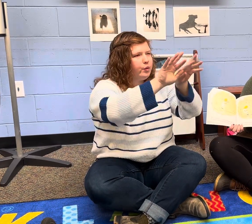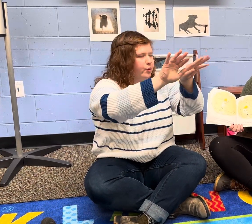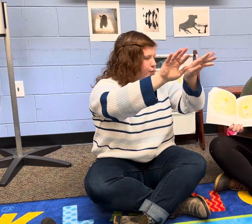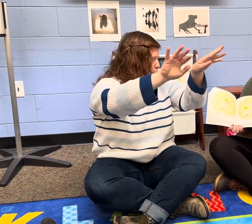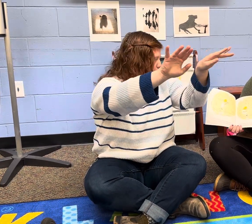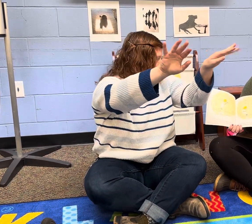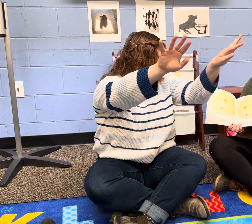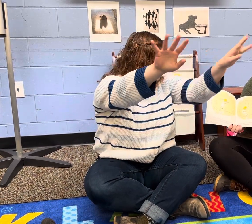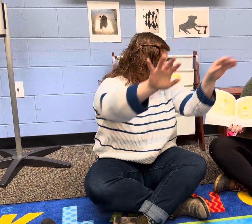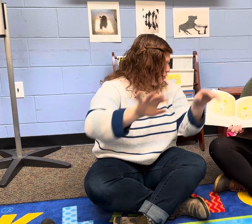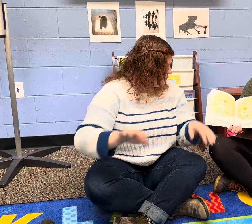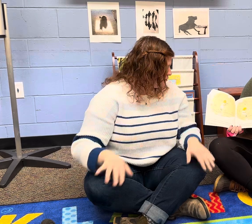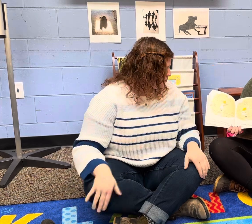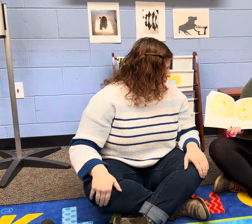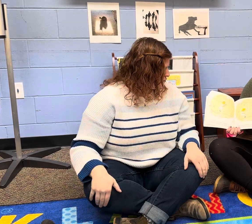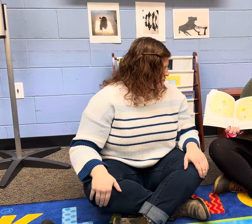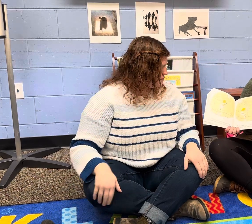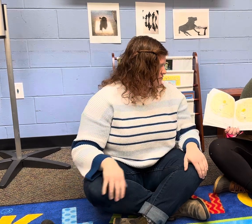None